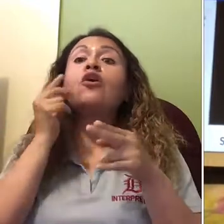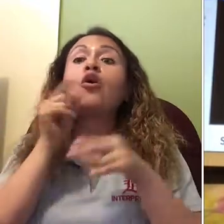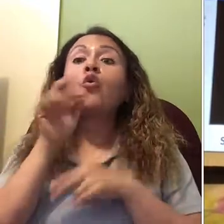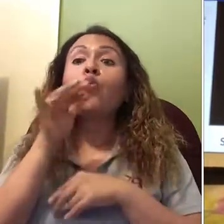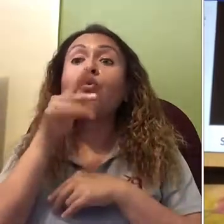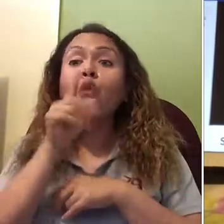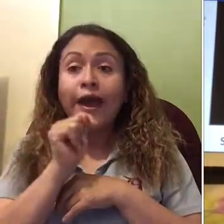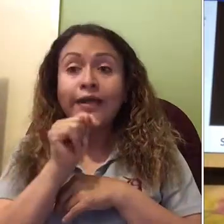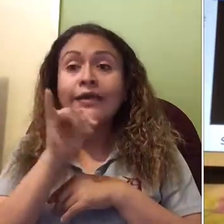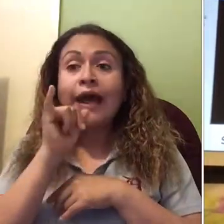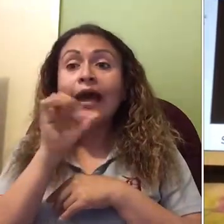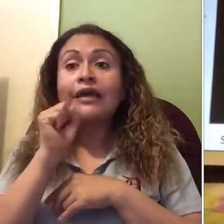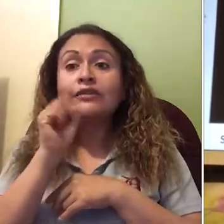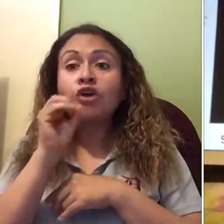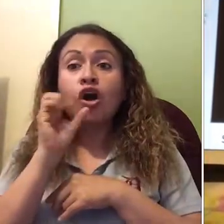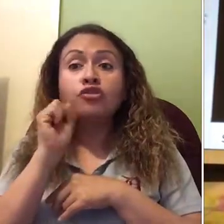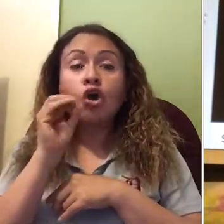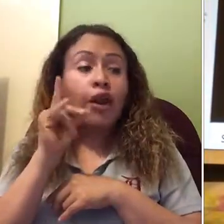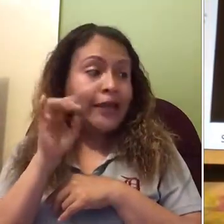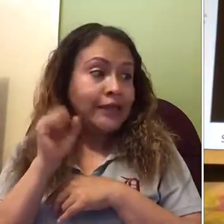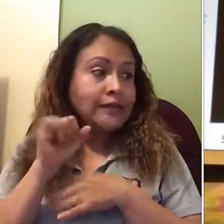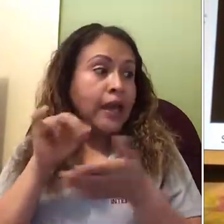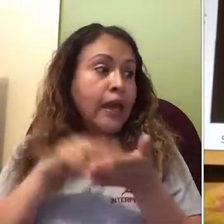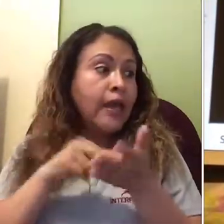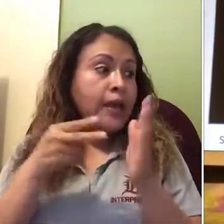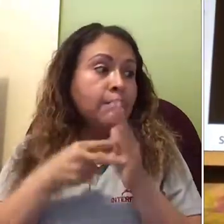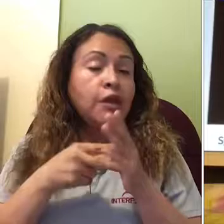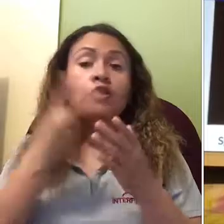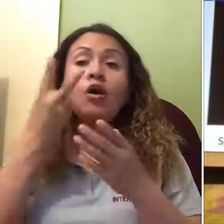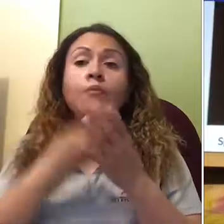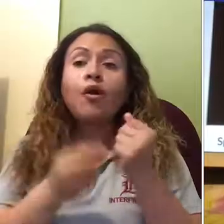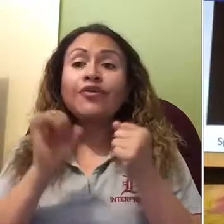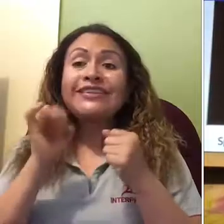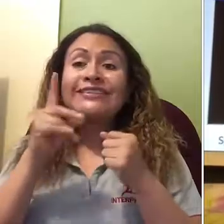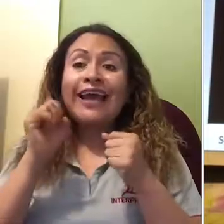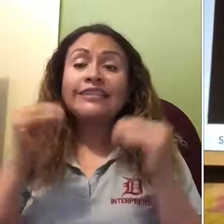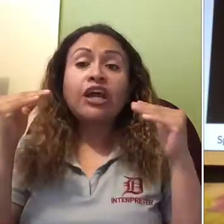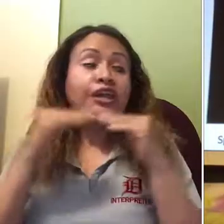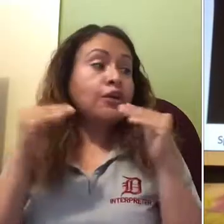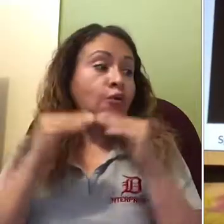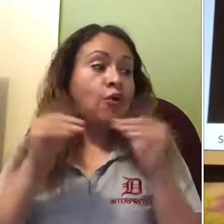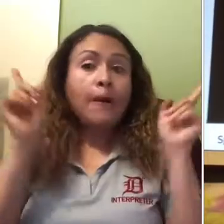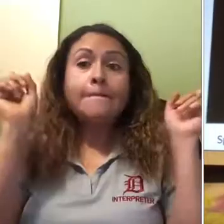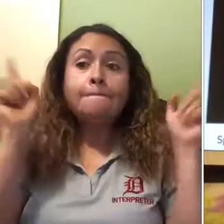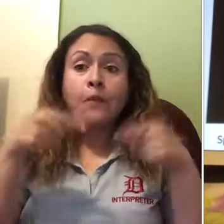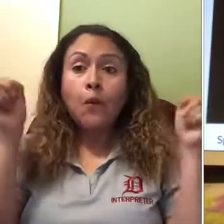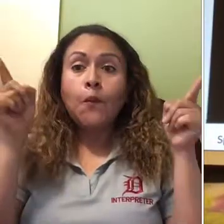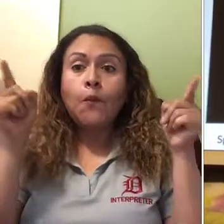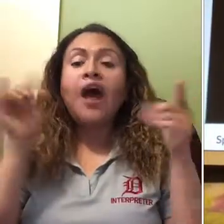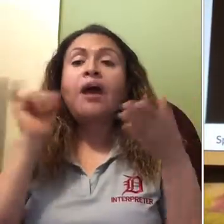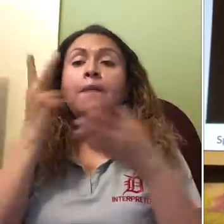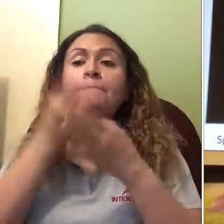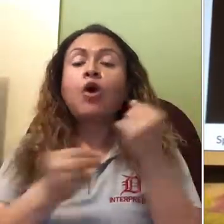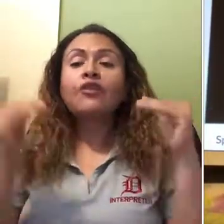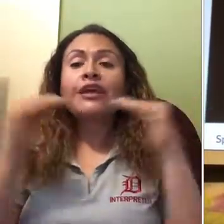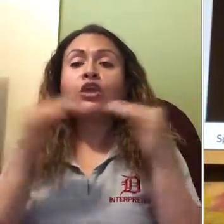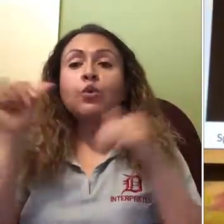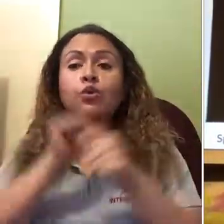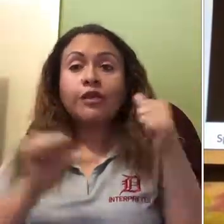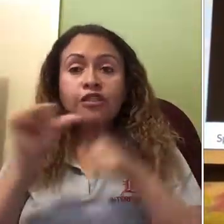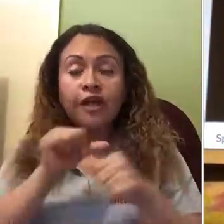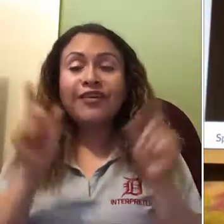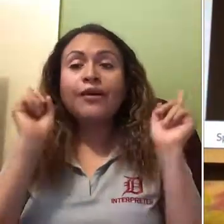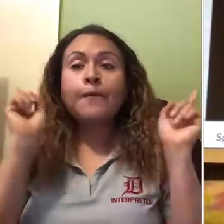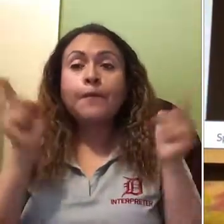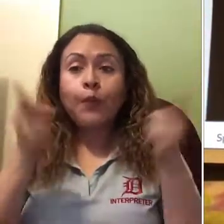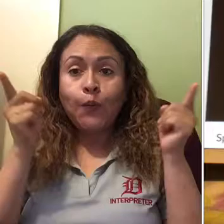triangle. And if it's isosceles, that means 2 of the sides are equal, so these are the 2 sides that are equal. And then if the 2